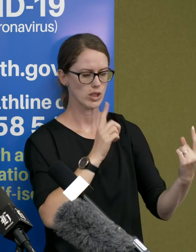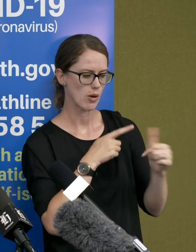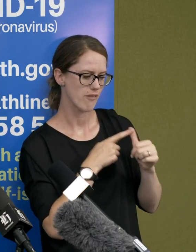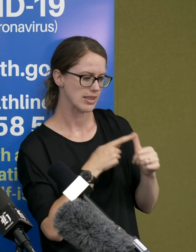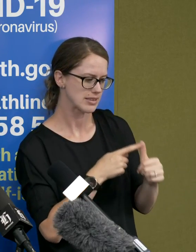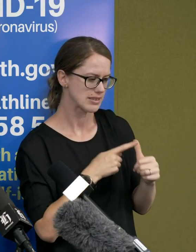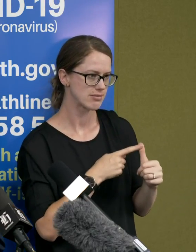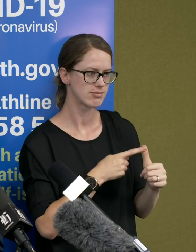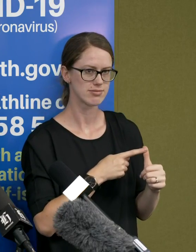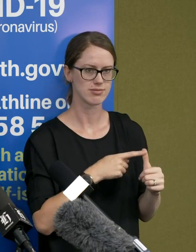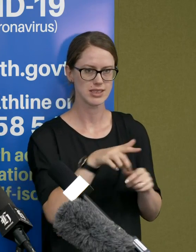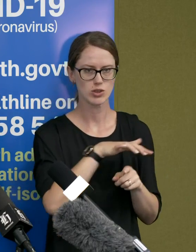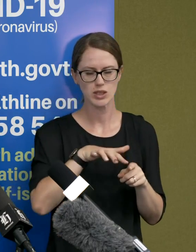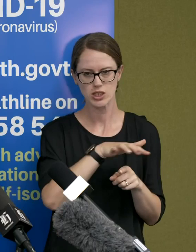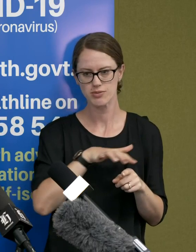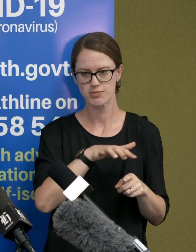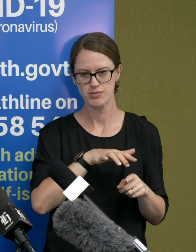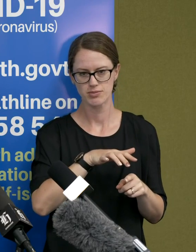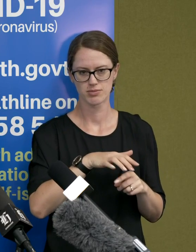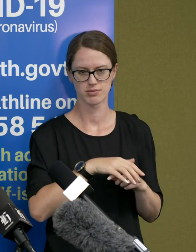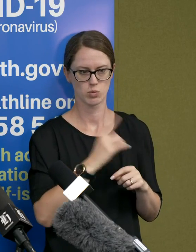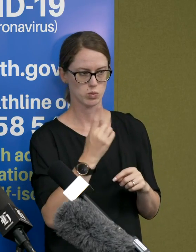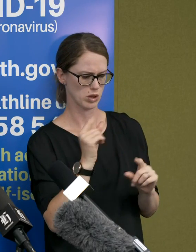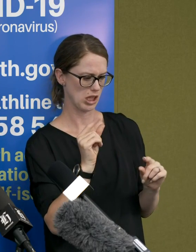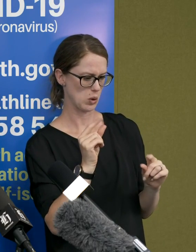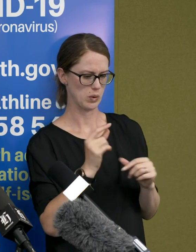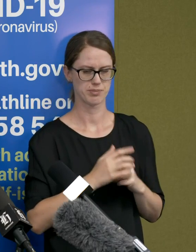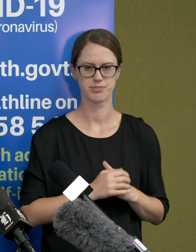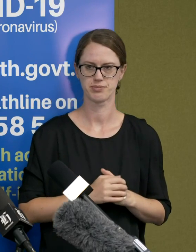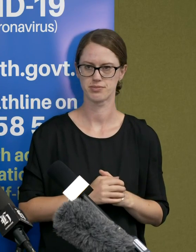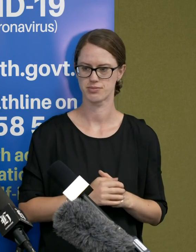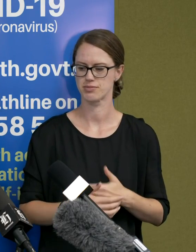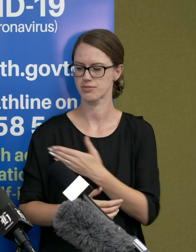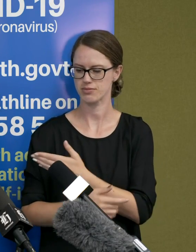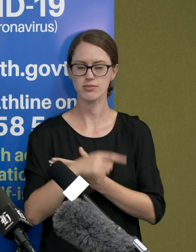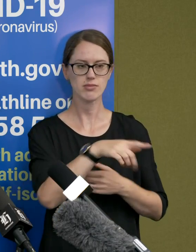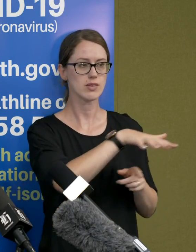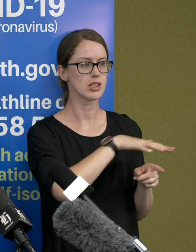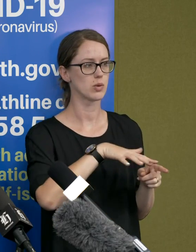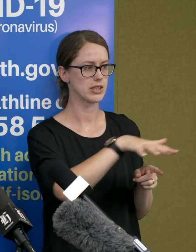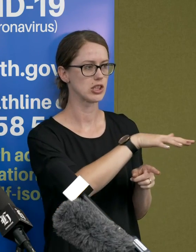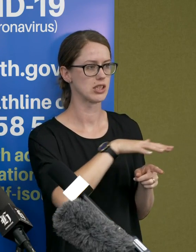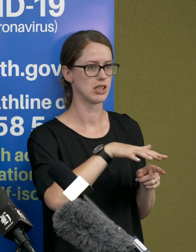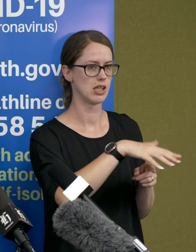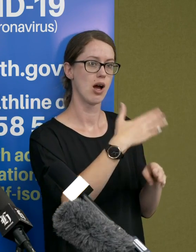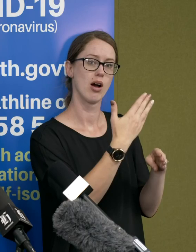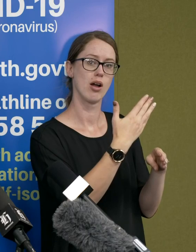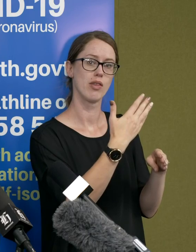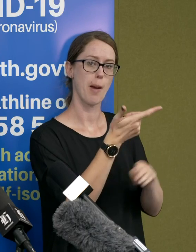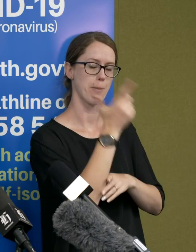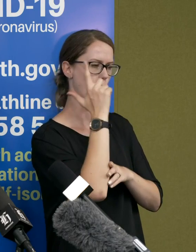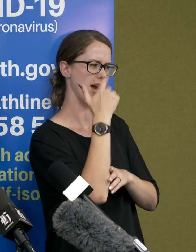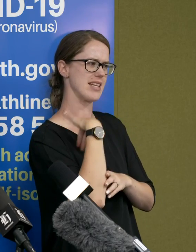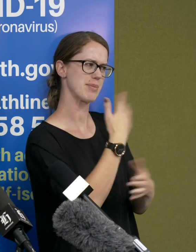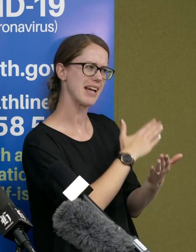that situation? What does someone in that situation do? So in that situation, I would imagine the employer needs to